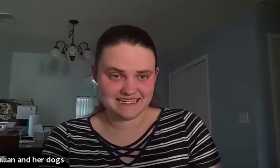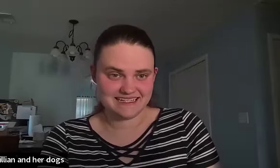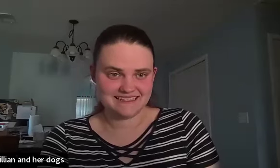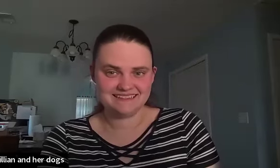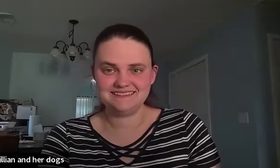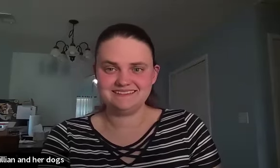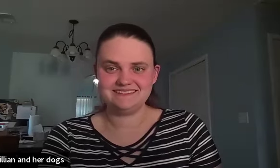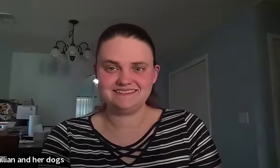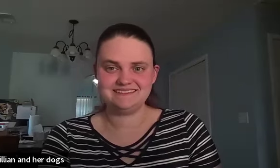16.